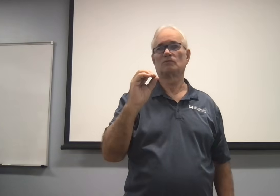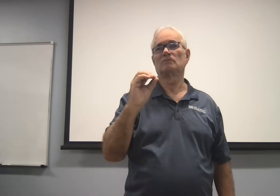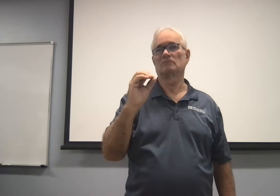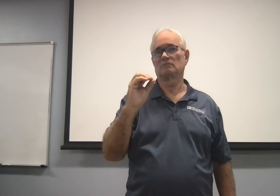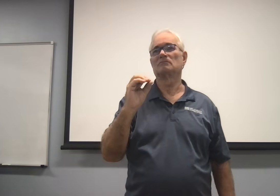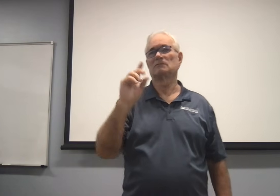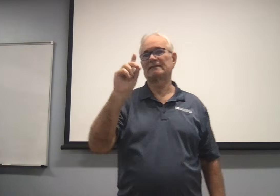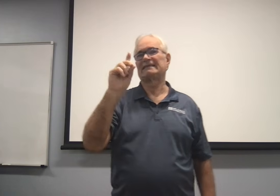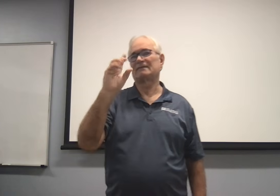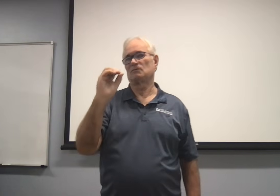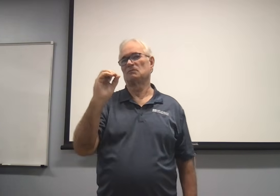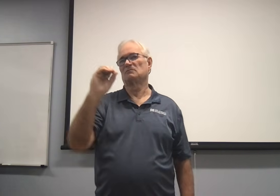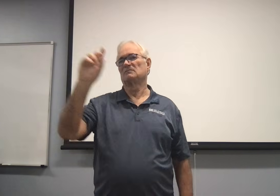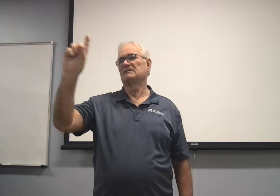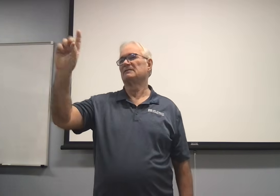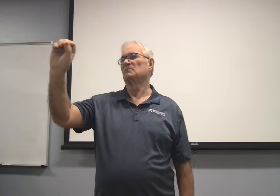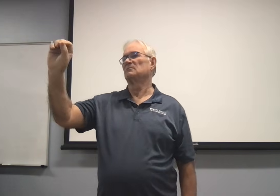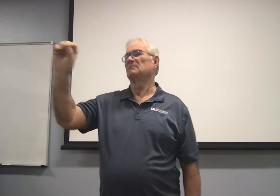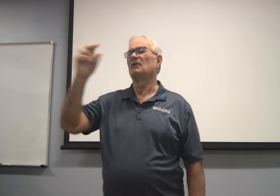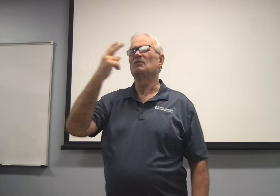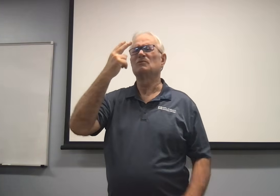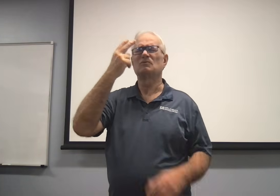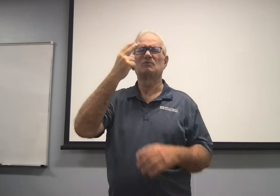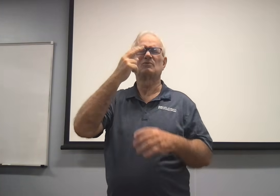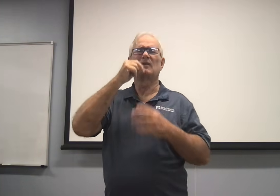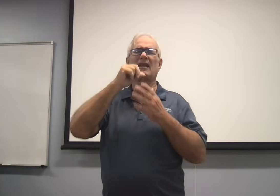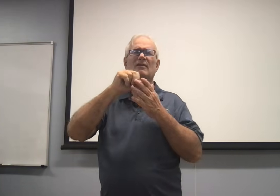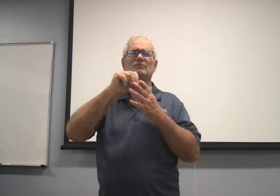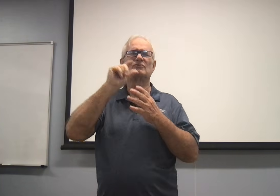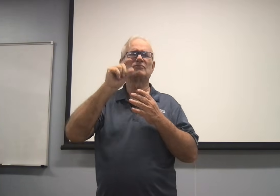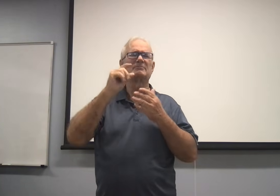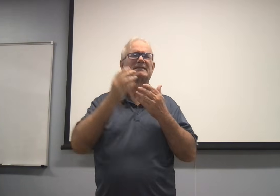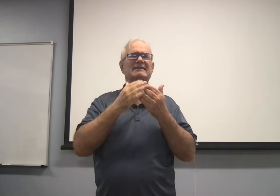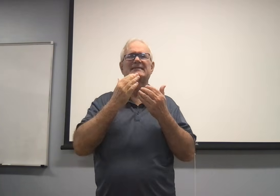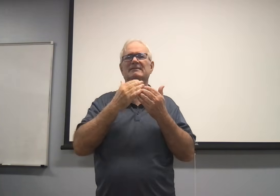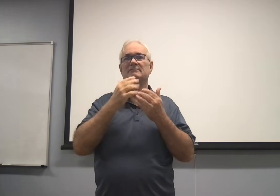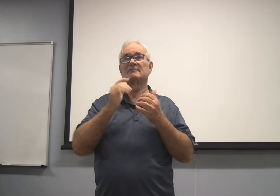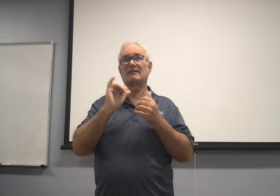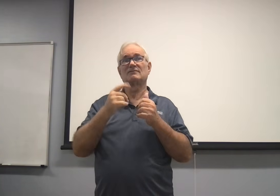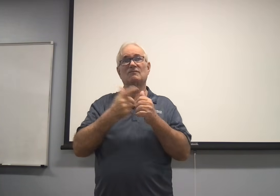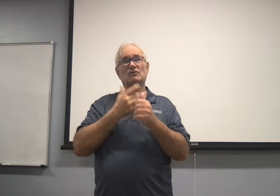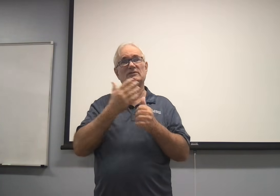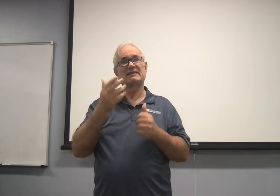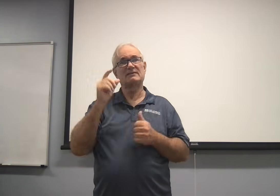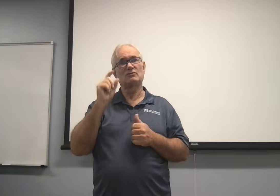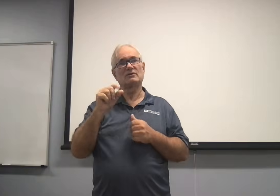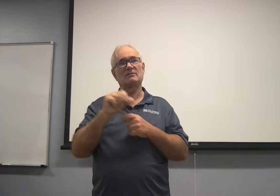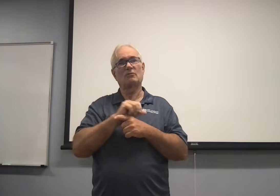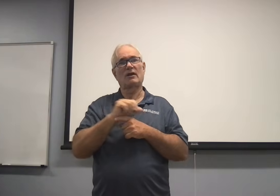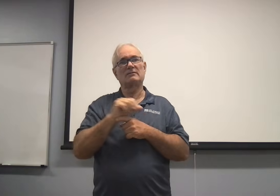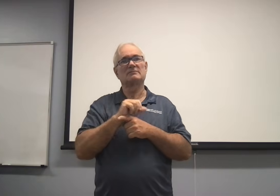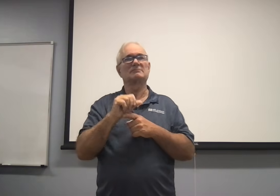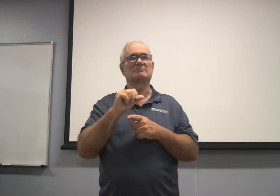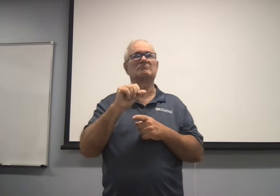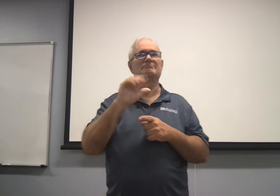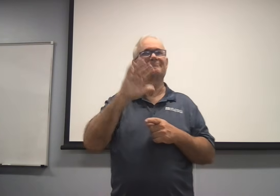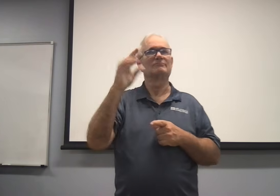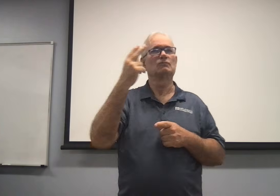do. D-O. It's It's just two letters. Should be very easy, but it does